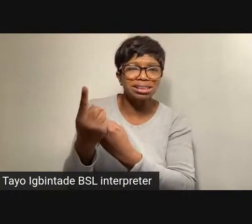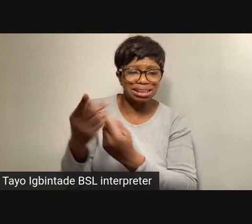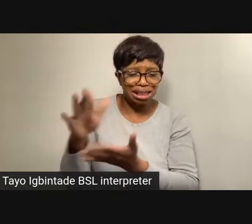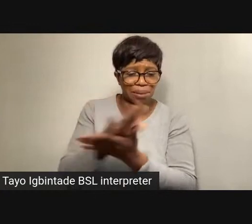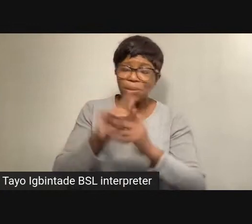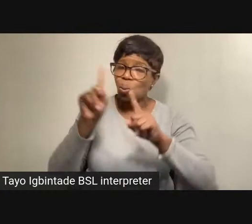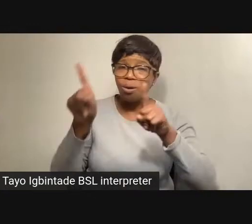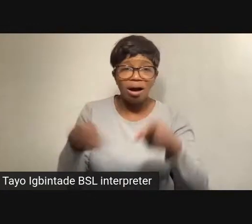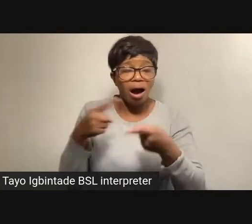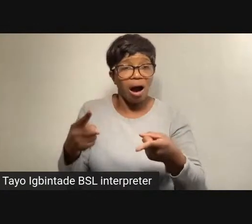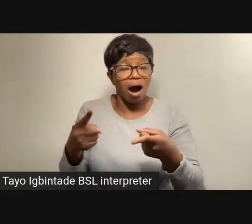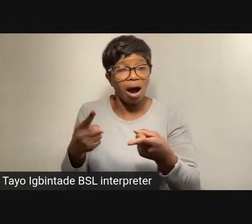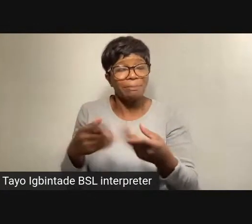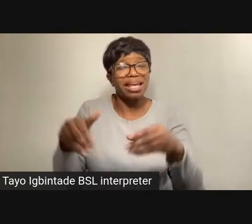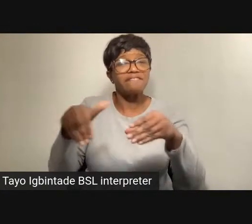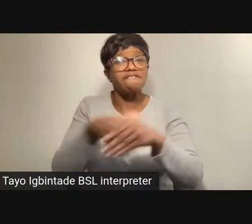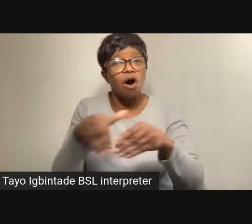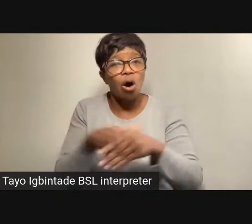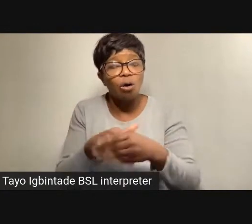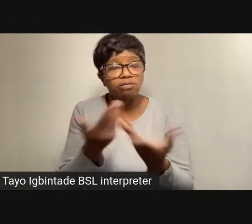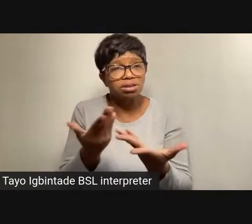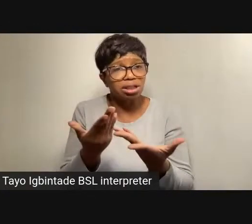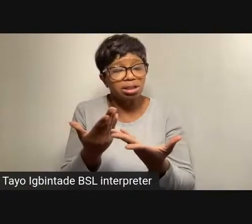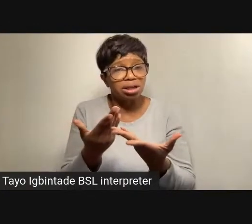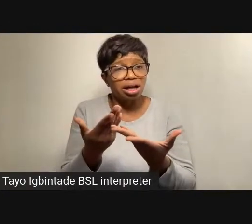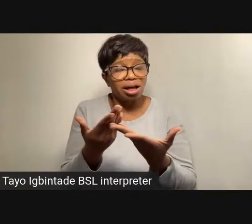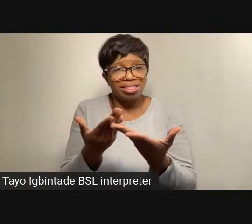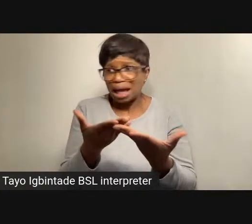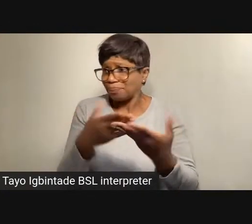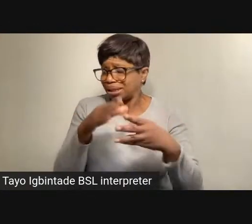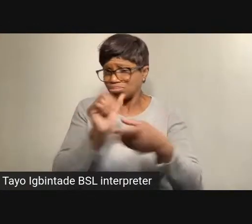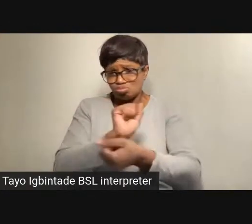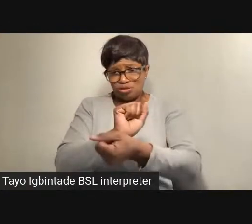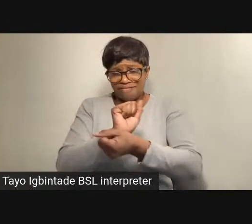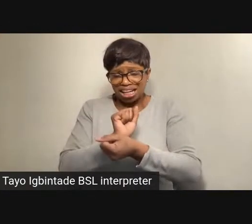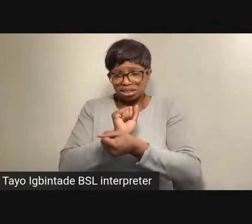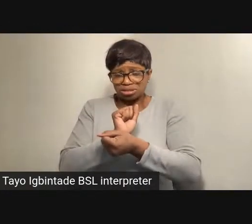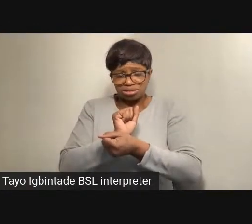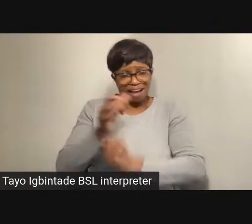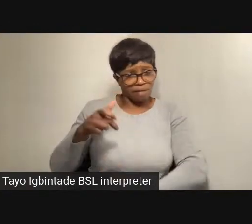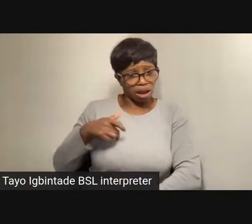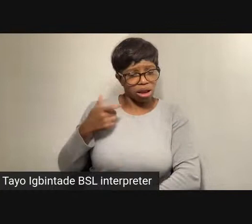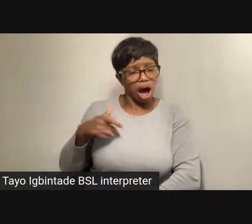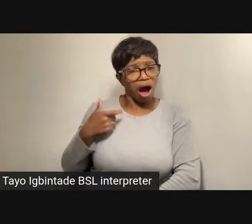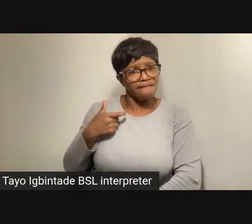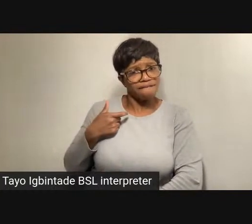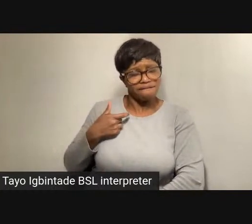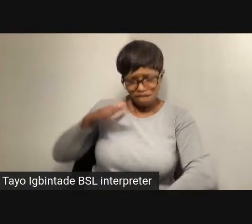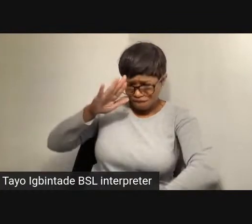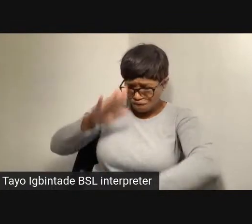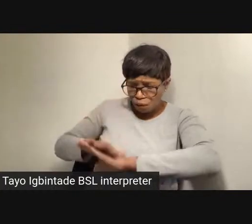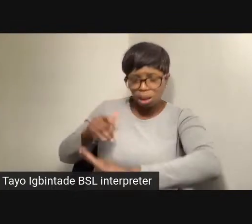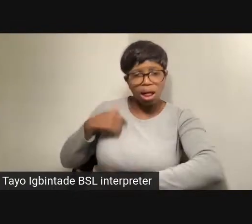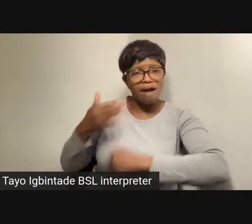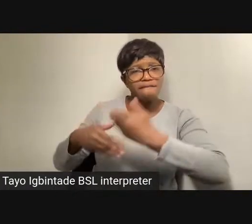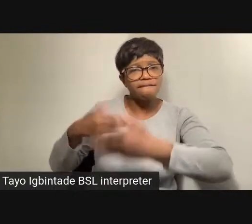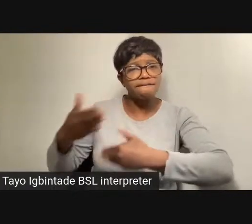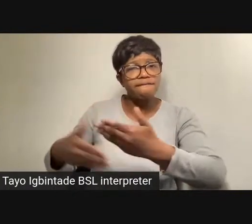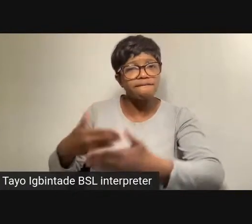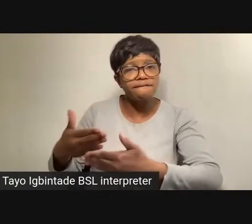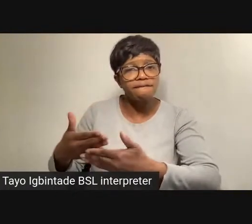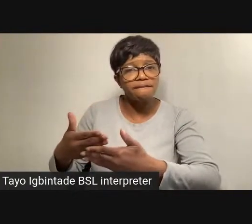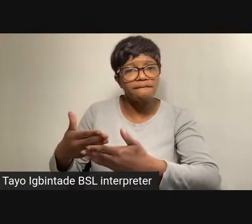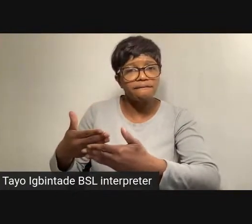being in the running and prevent us from having life and having it in its fullness as